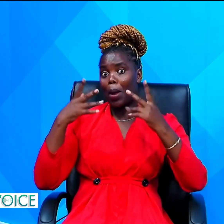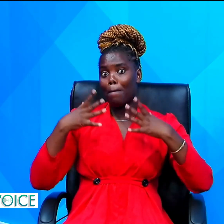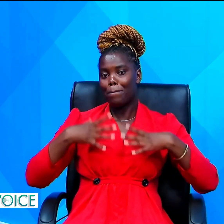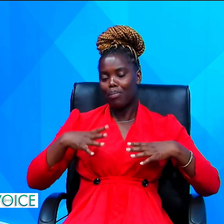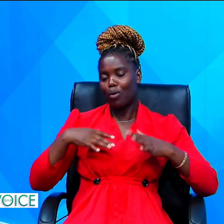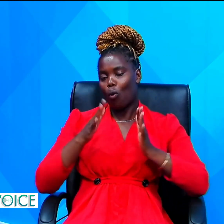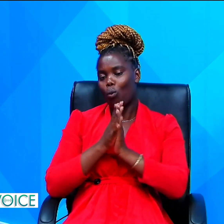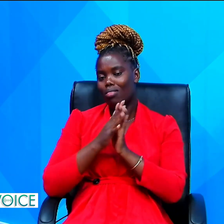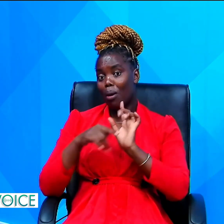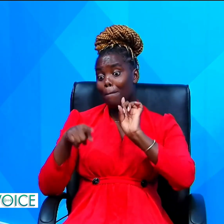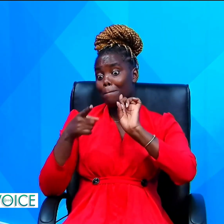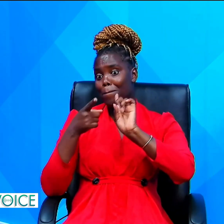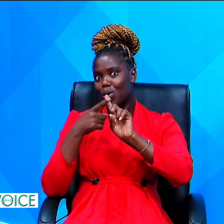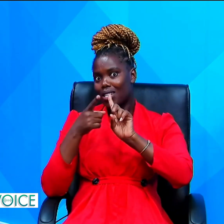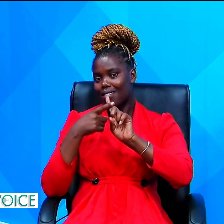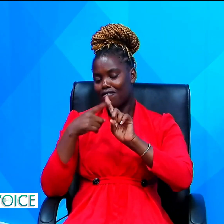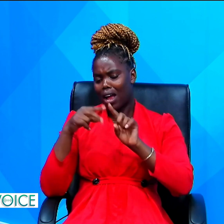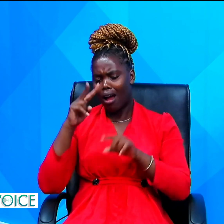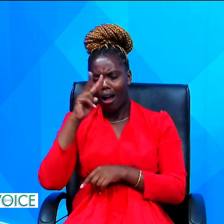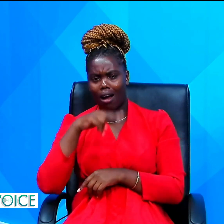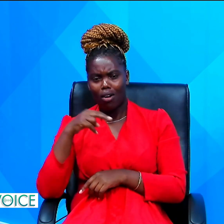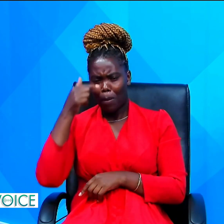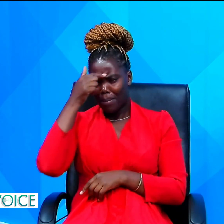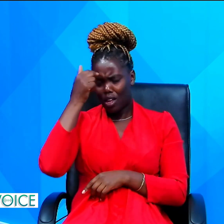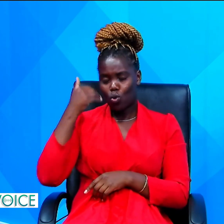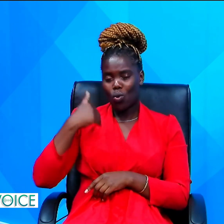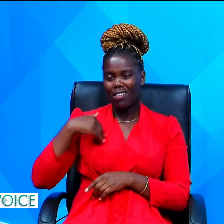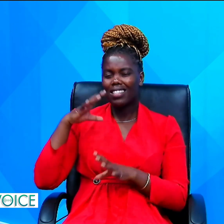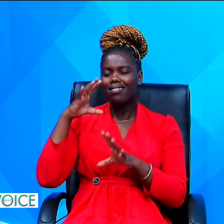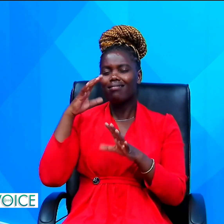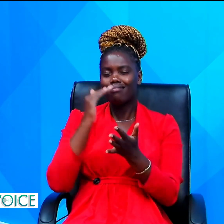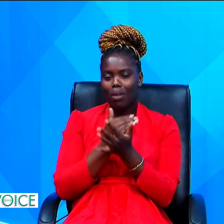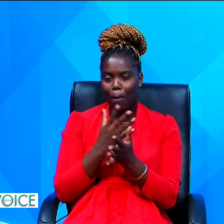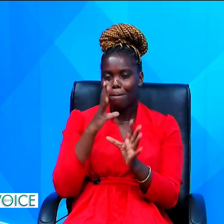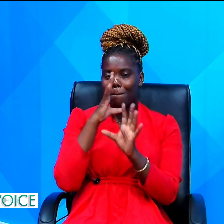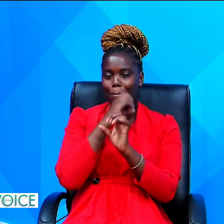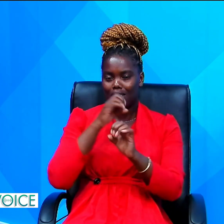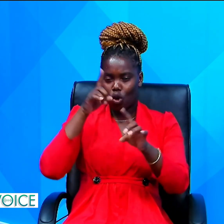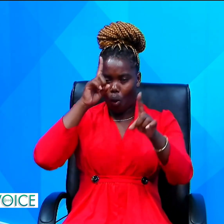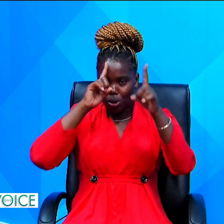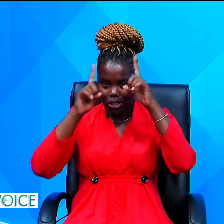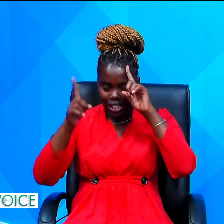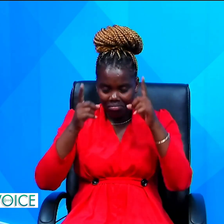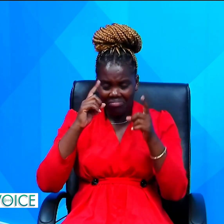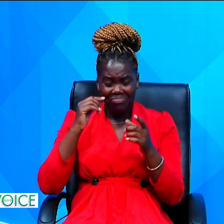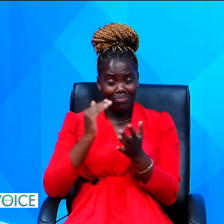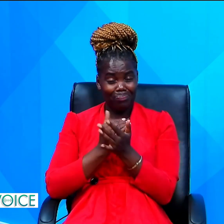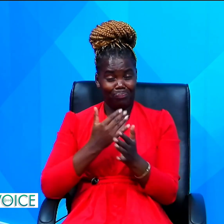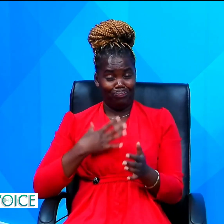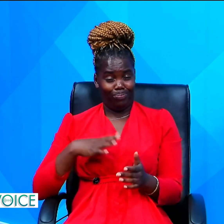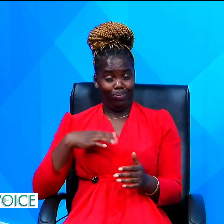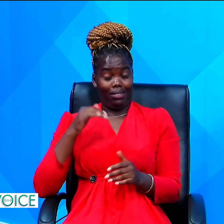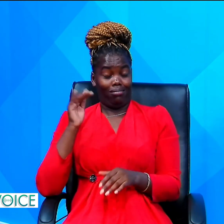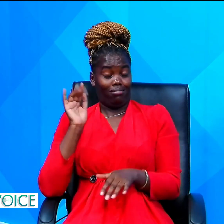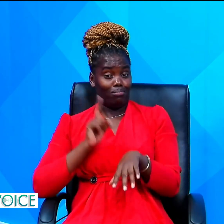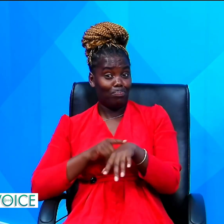and we interact with. Let us have a positive attitude, and we don't spread misconception